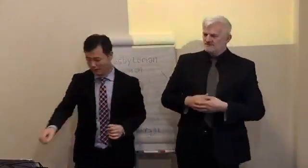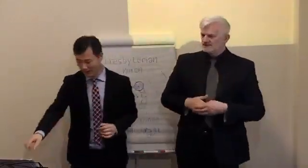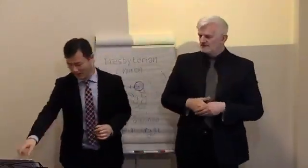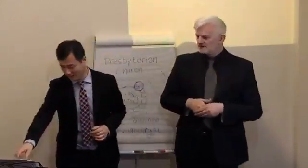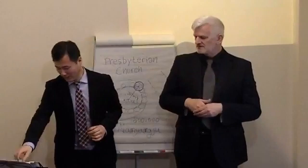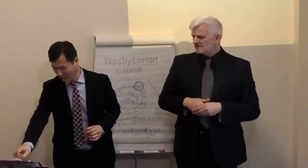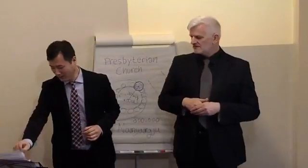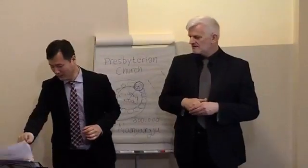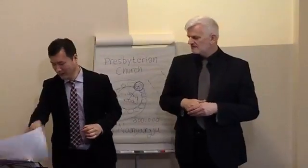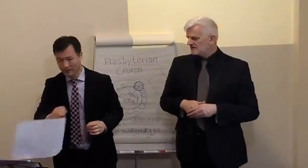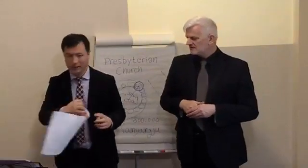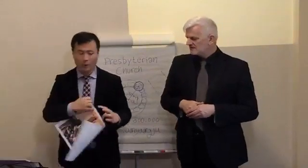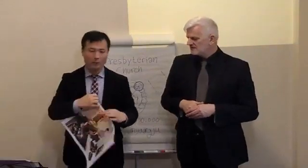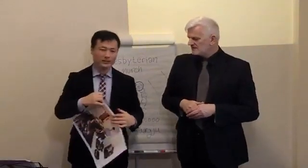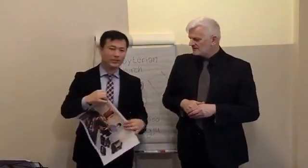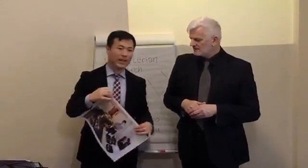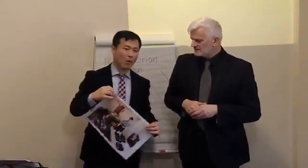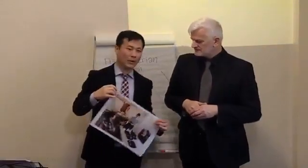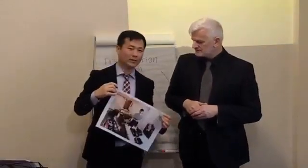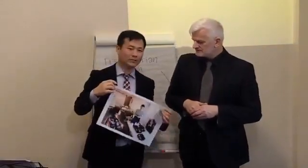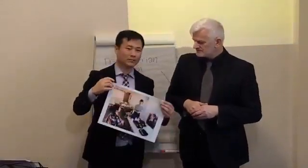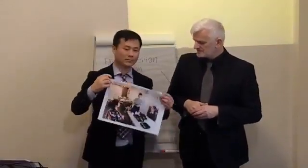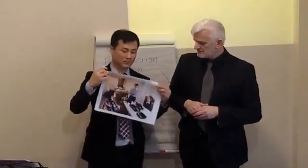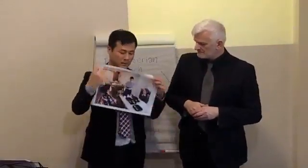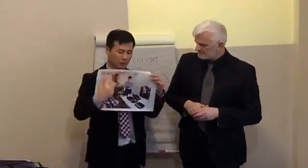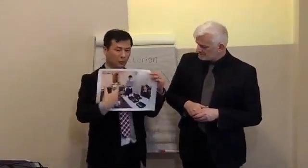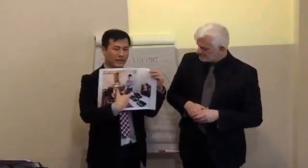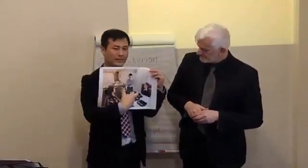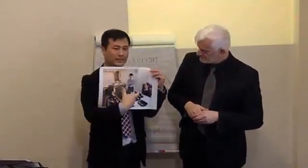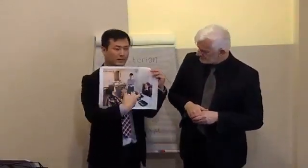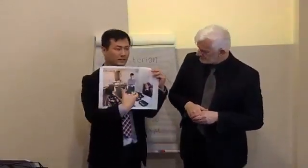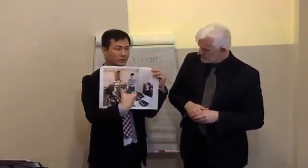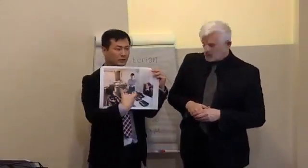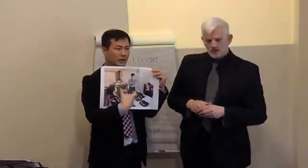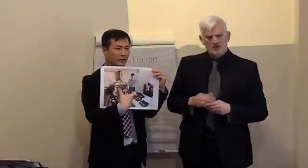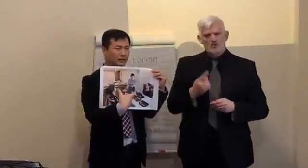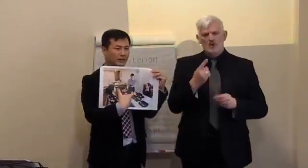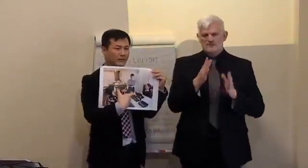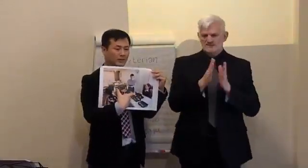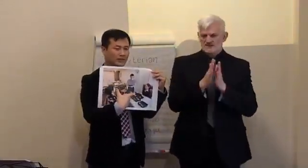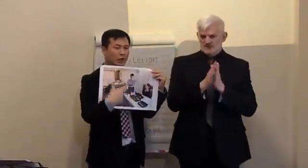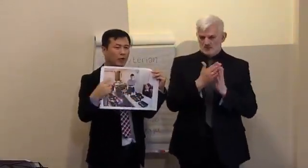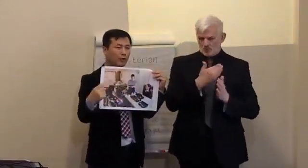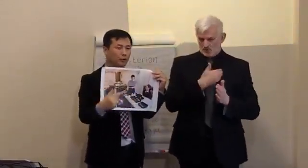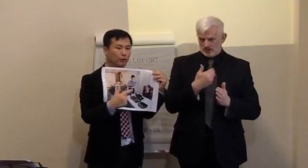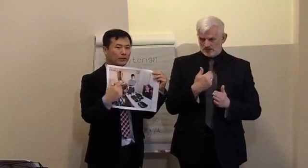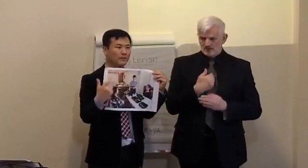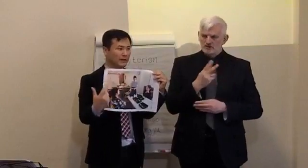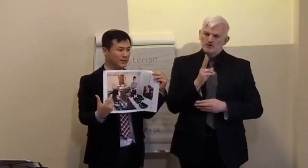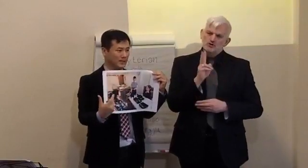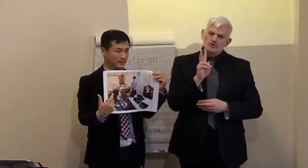tell you that. Sunday morning, 2 ladies come to our meeting place through evangelism.